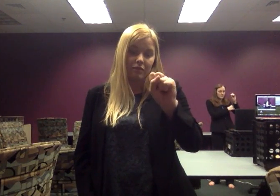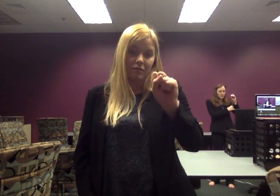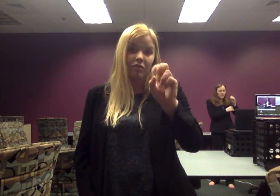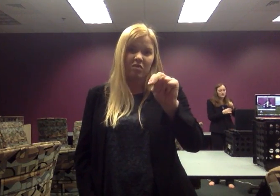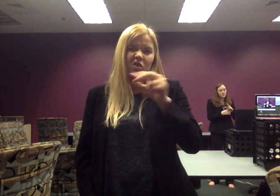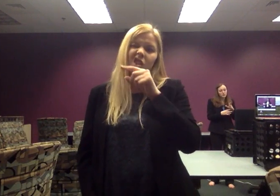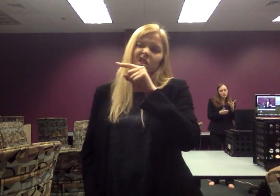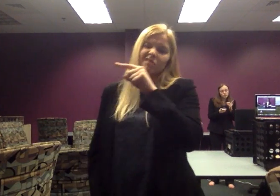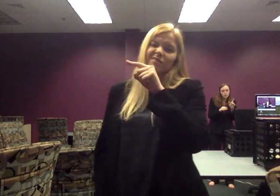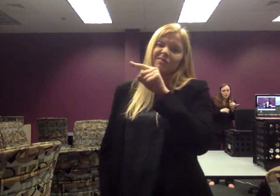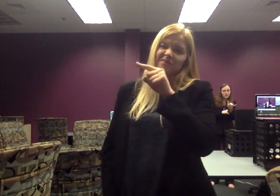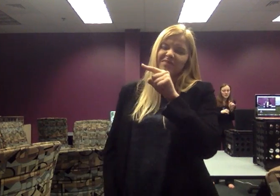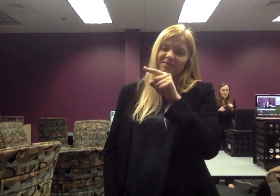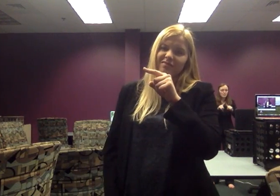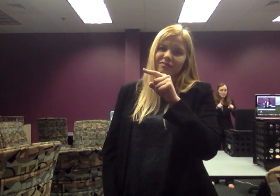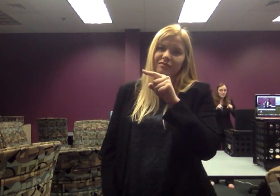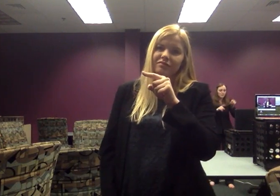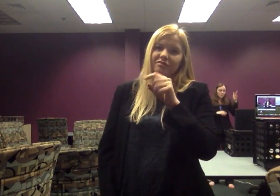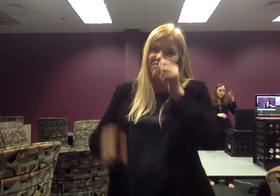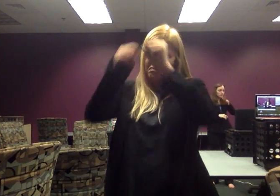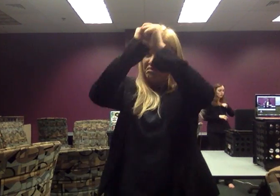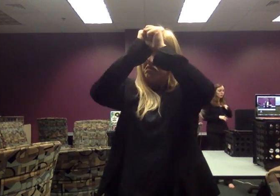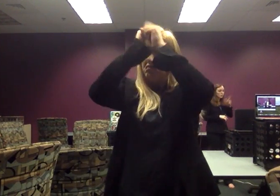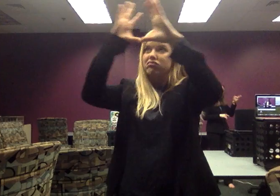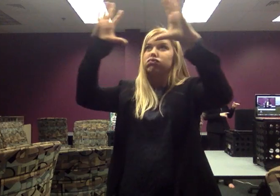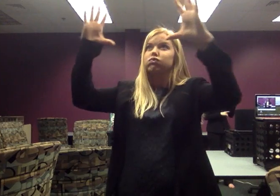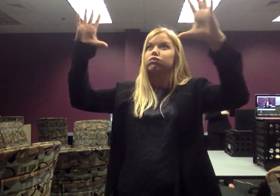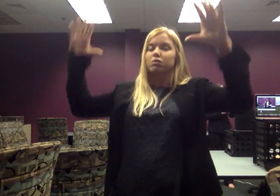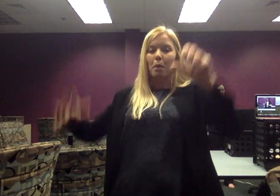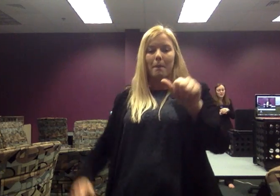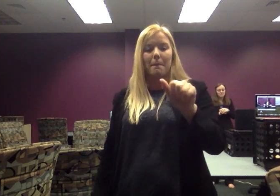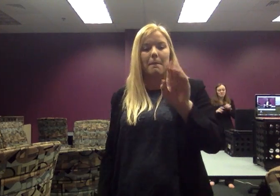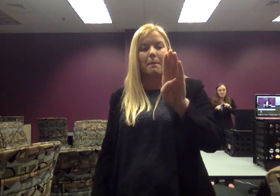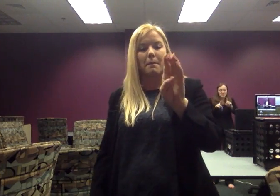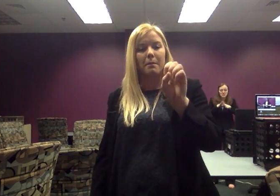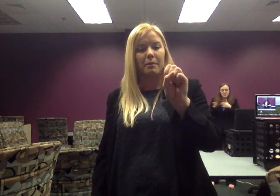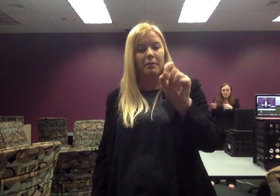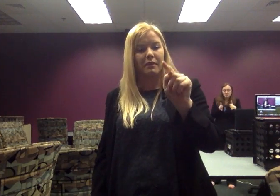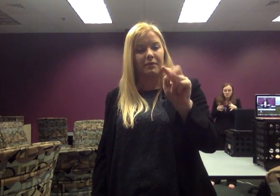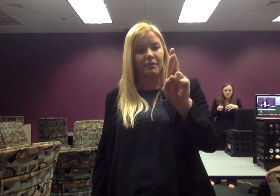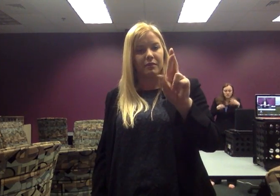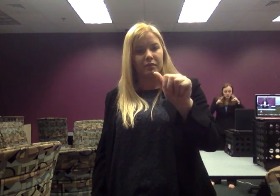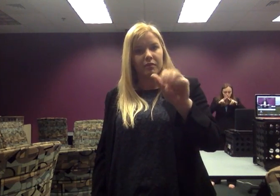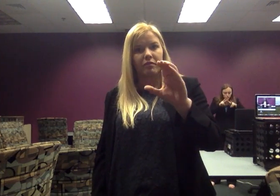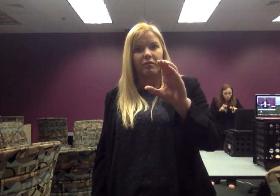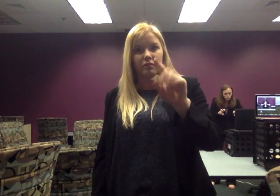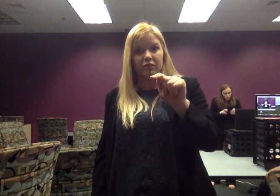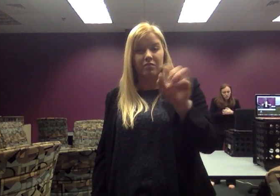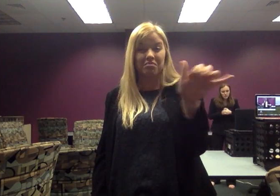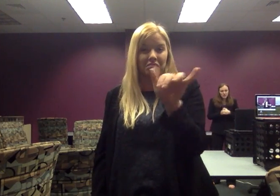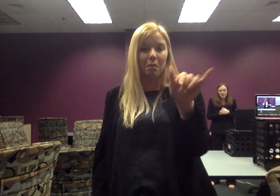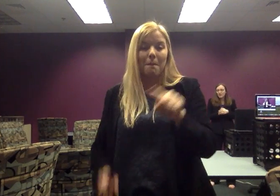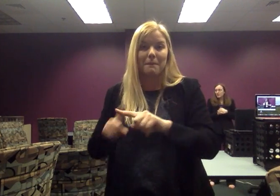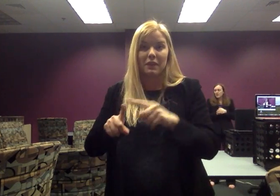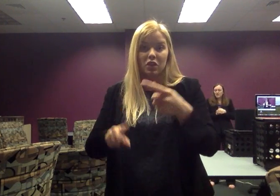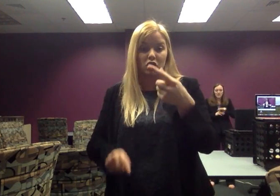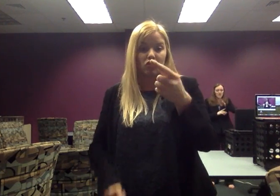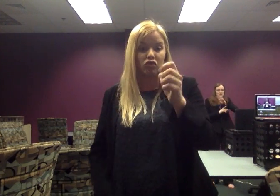way of looking at things too. People weren't used to seeing flowers painted as big as the screen up